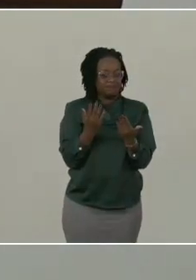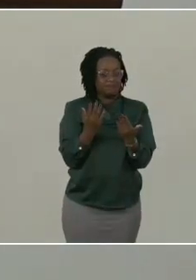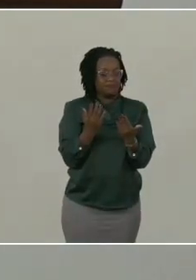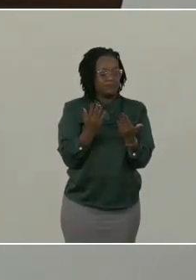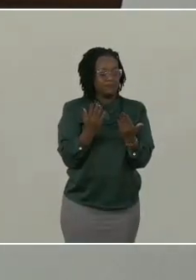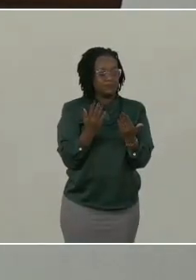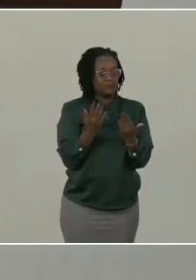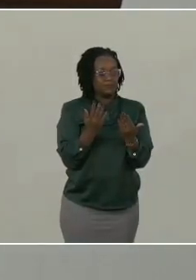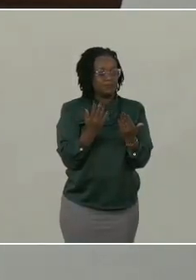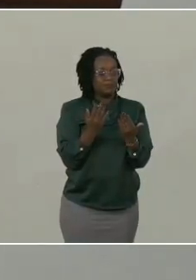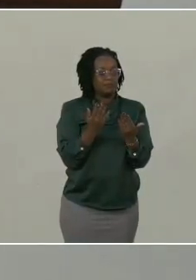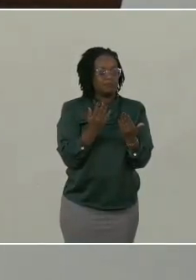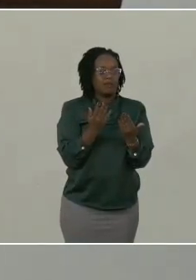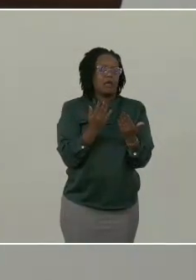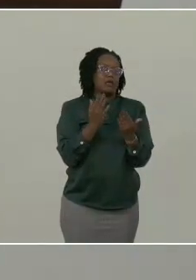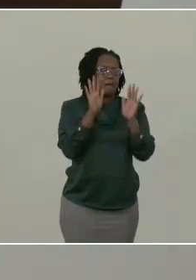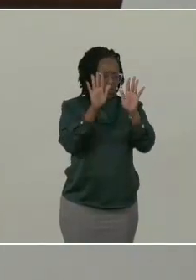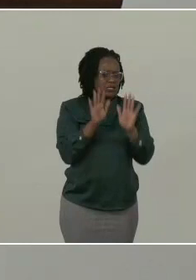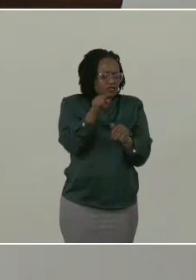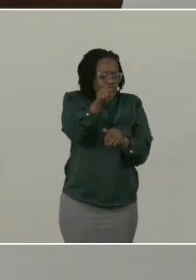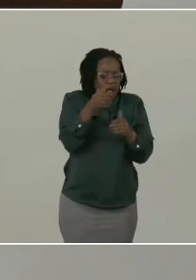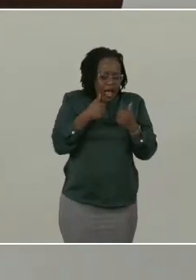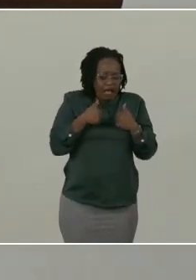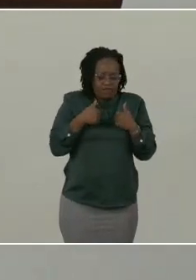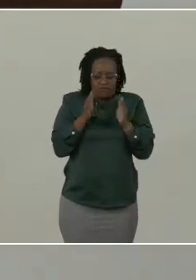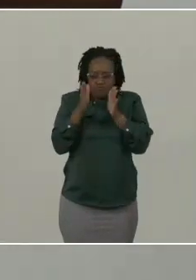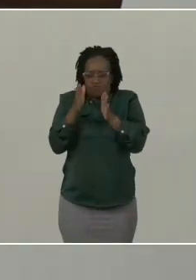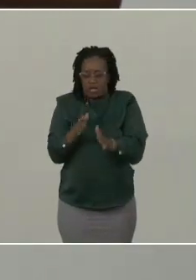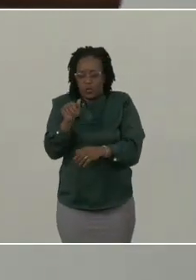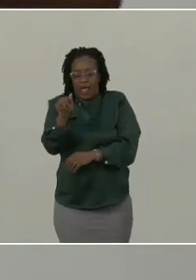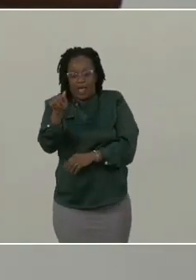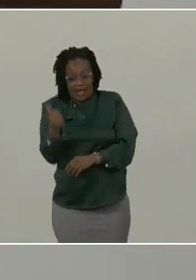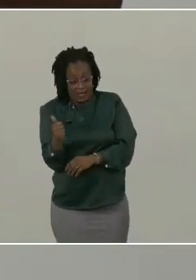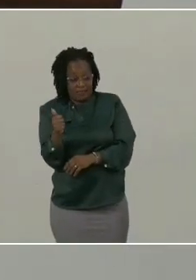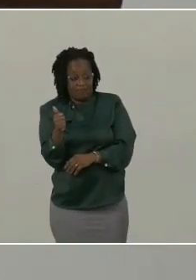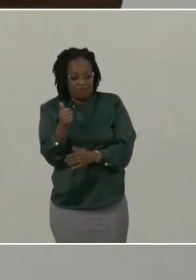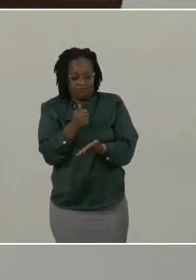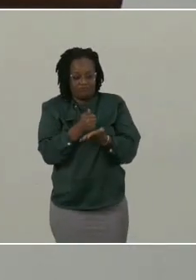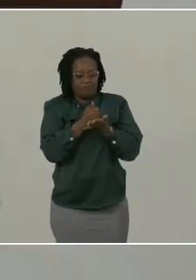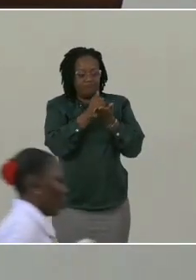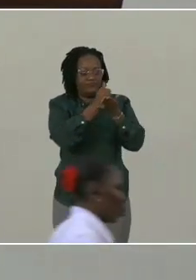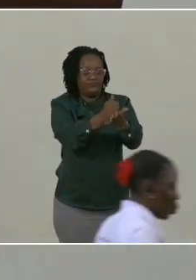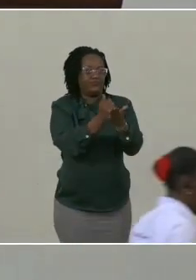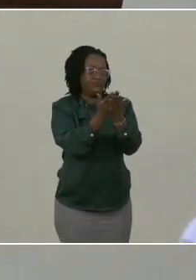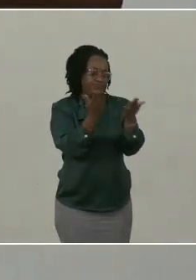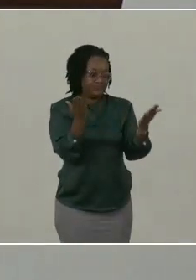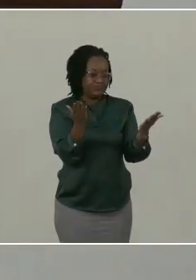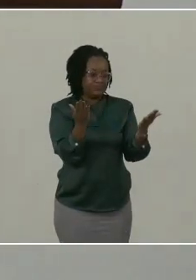have somebody else to assist you, especially for the sake of our documentation.